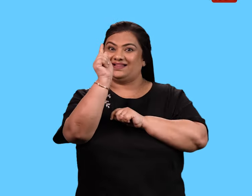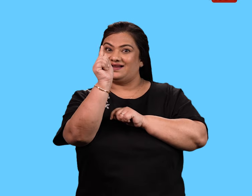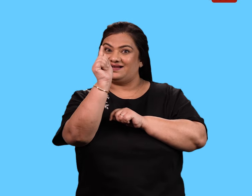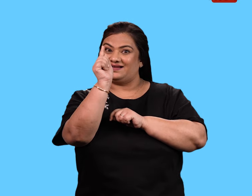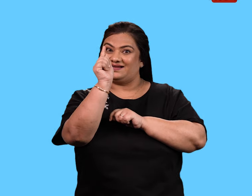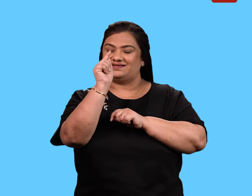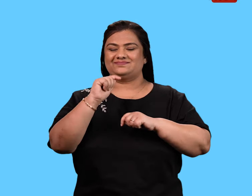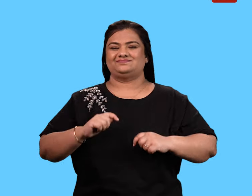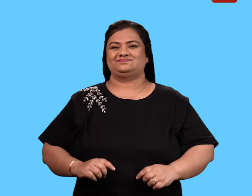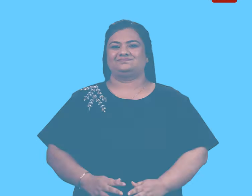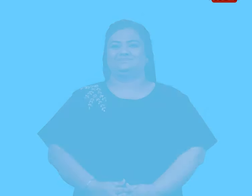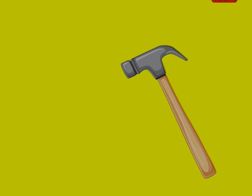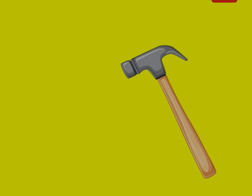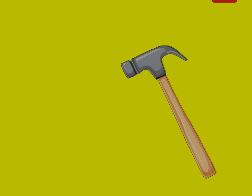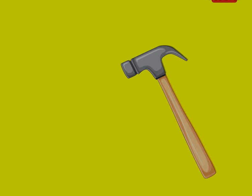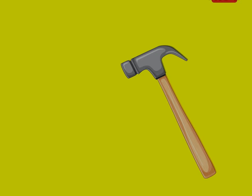Nail.